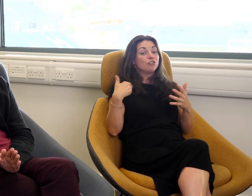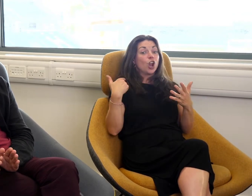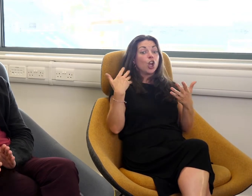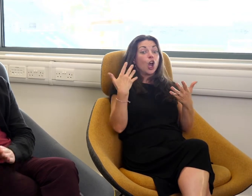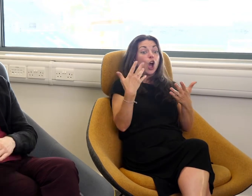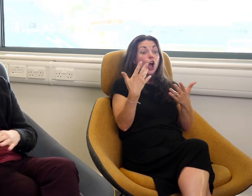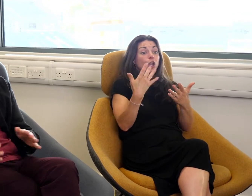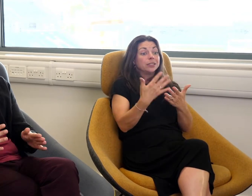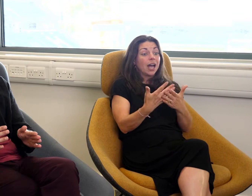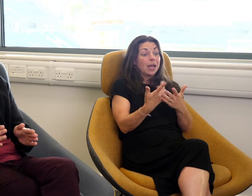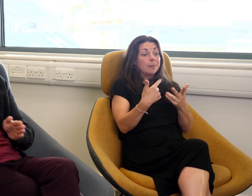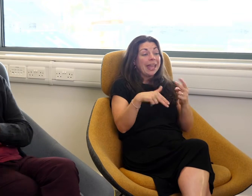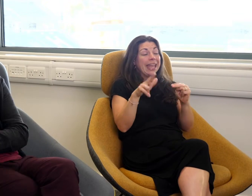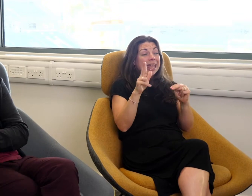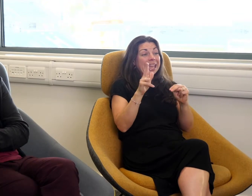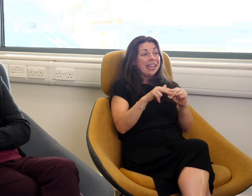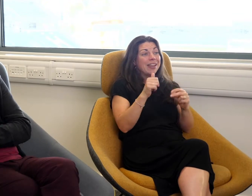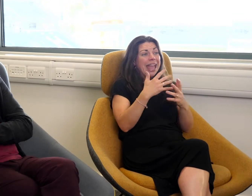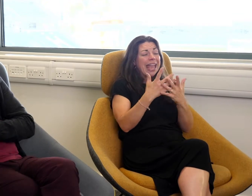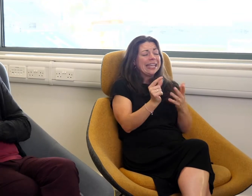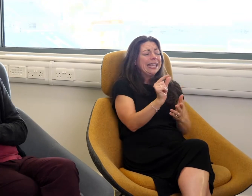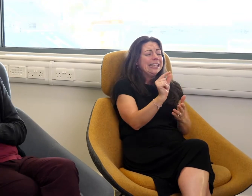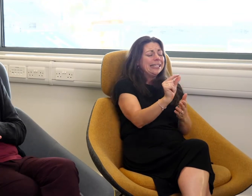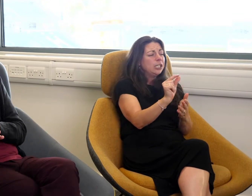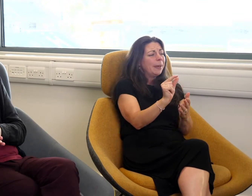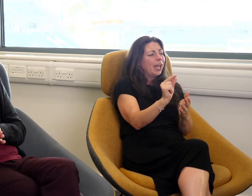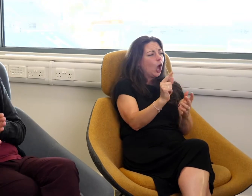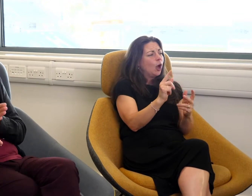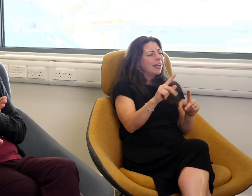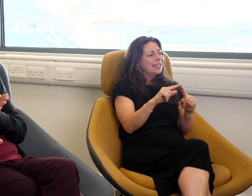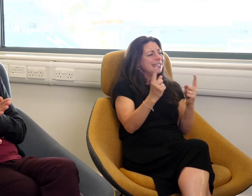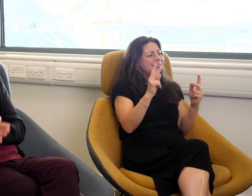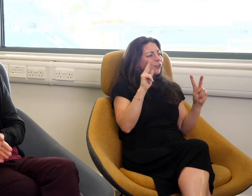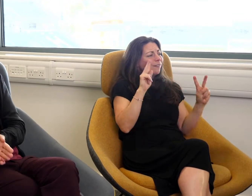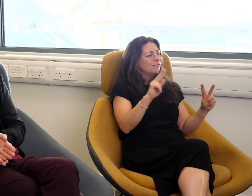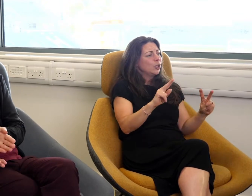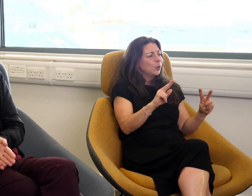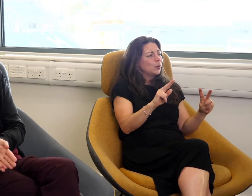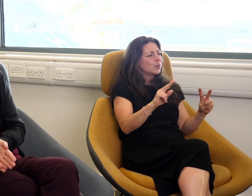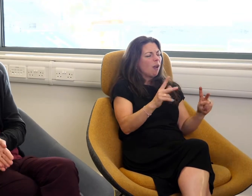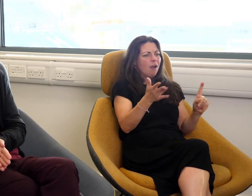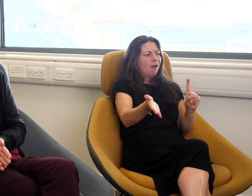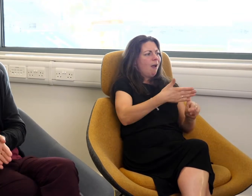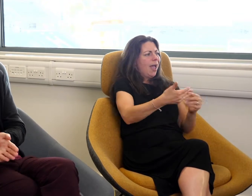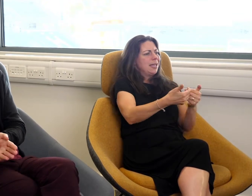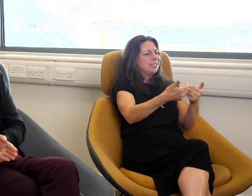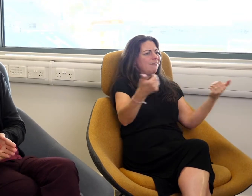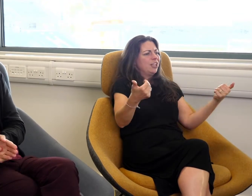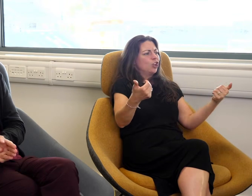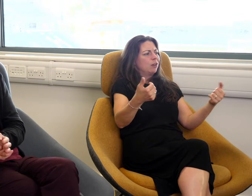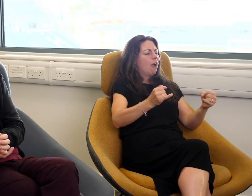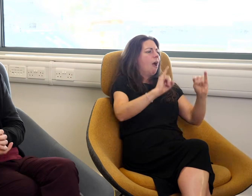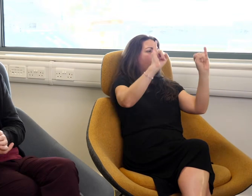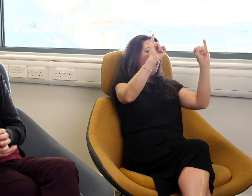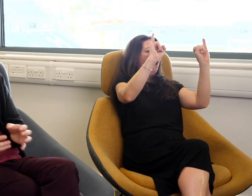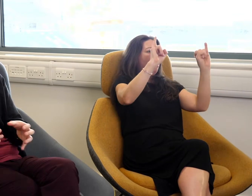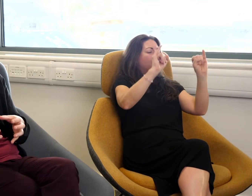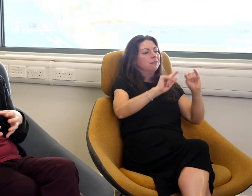different ideas or perspectives within a party as being division and a bad thing, when actually sometimes it's positive to sort of